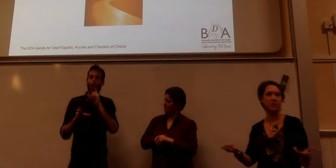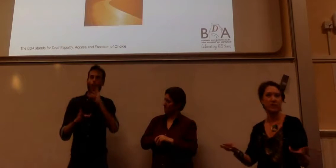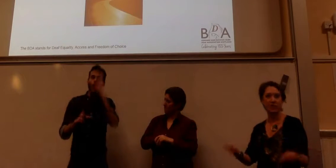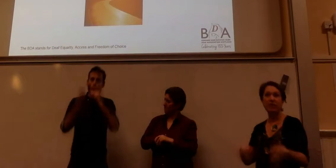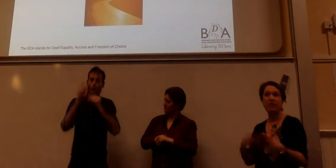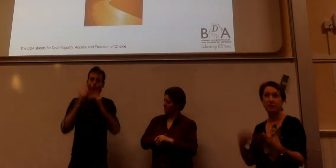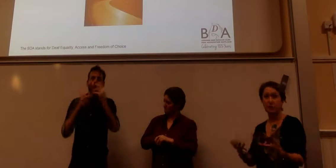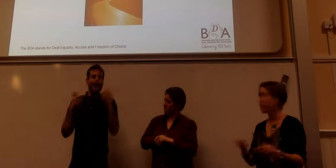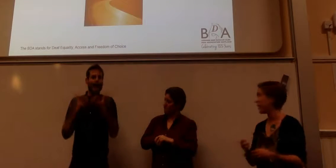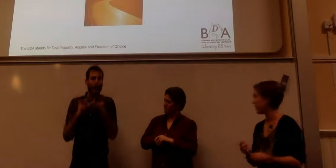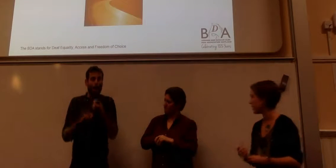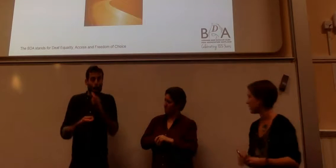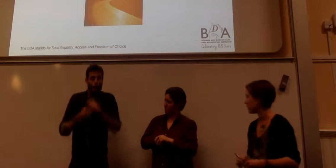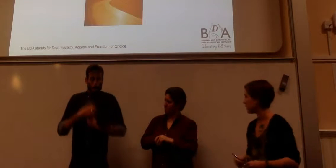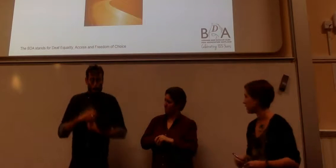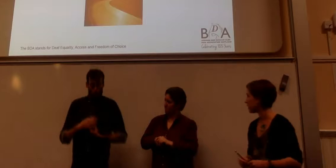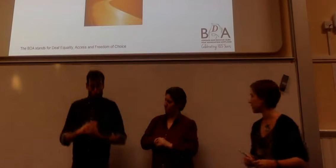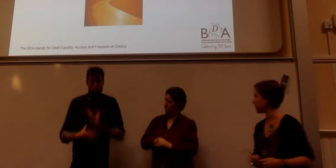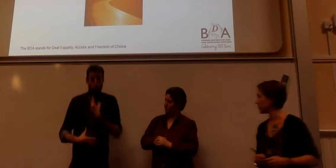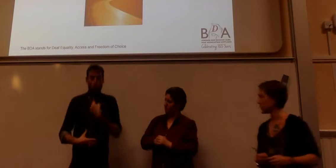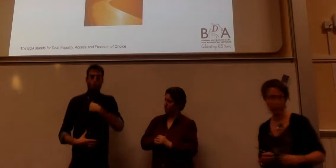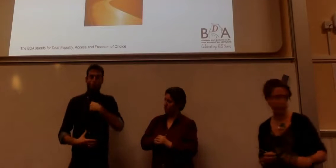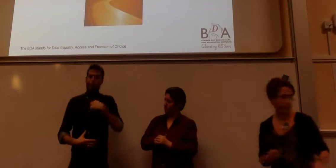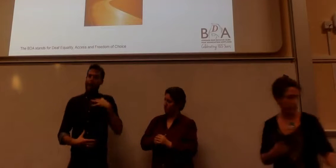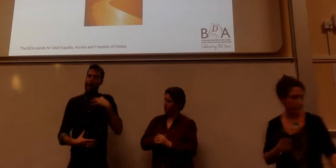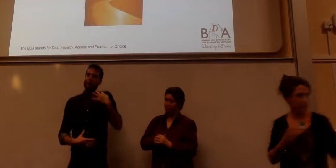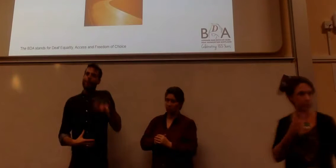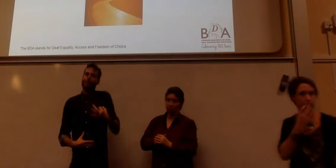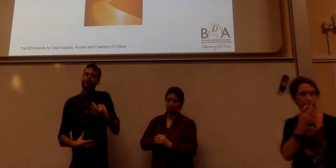the community to apply.